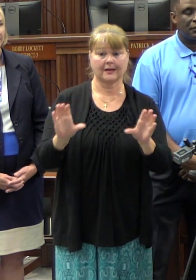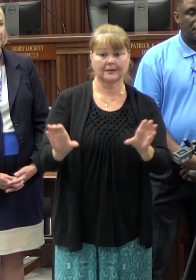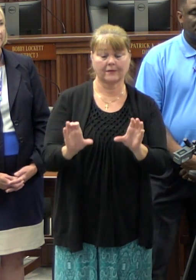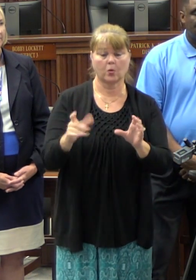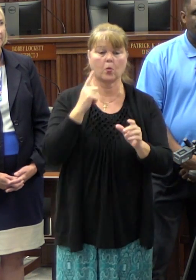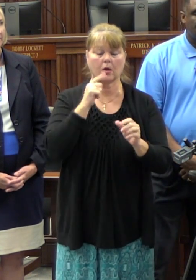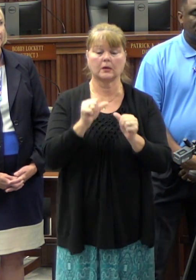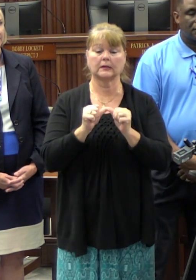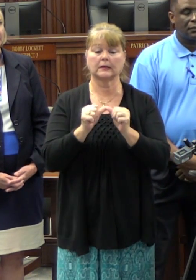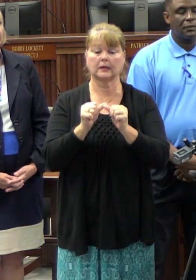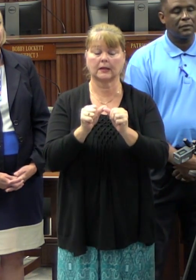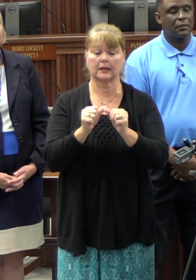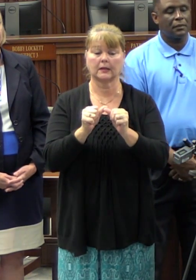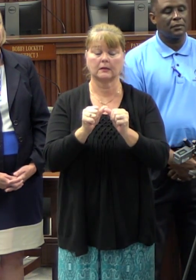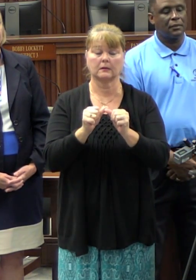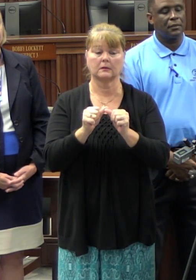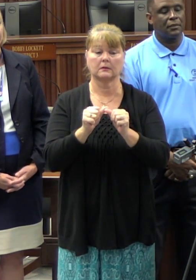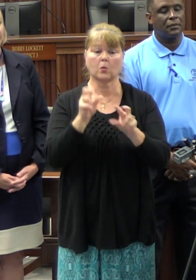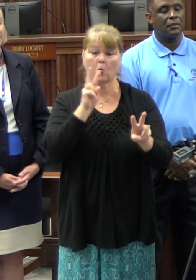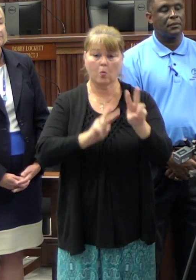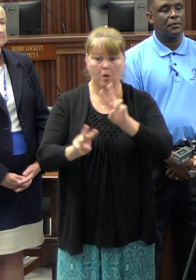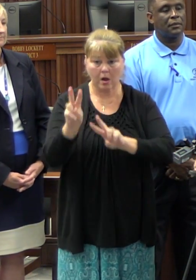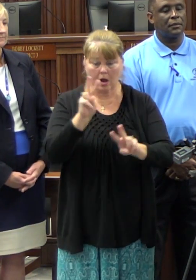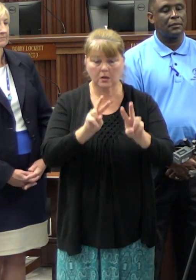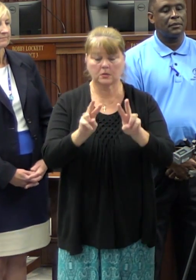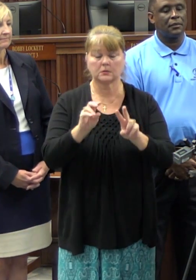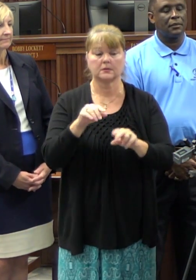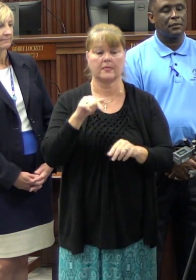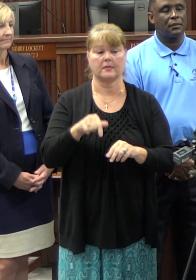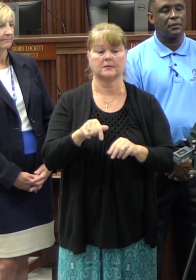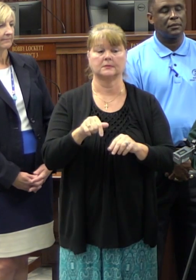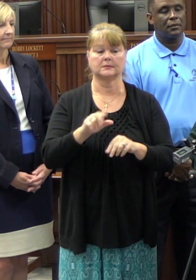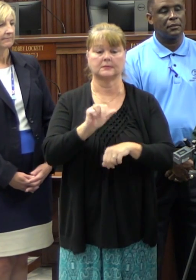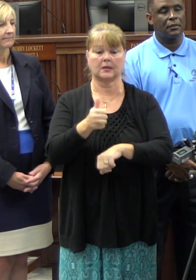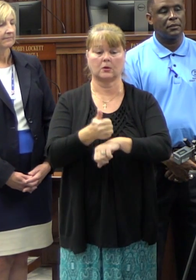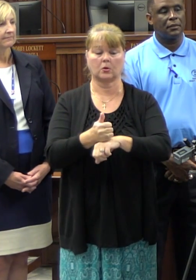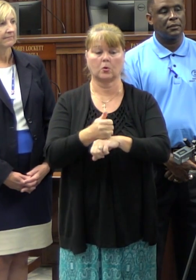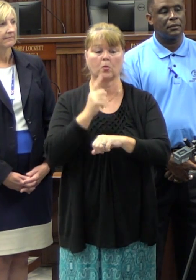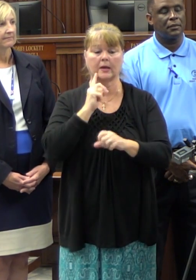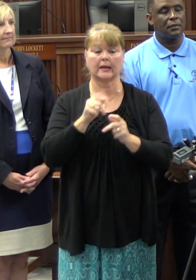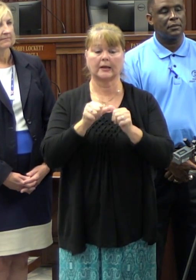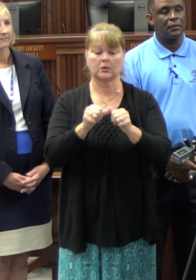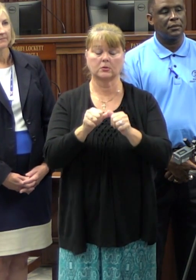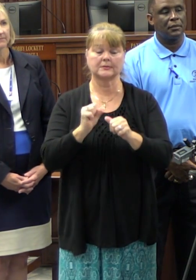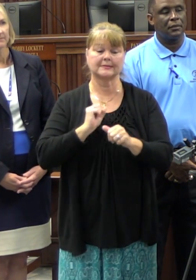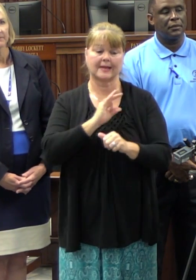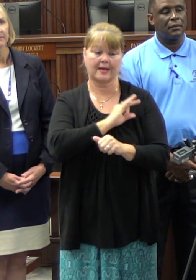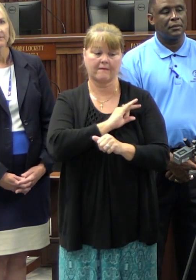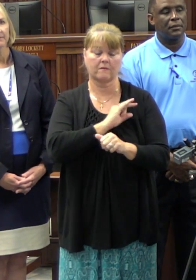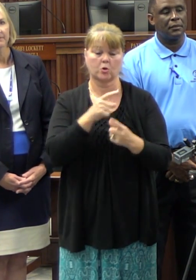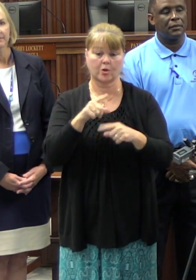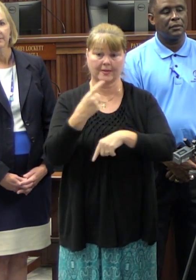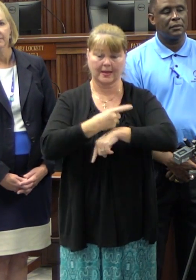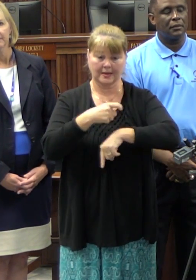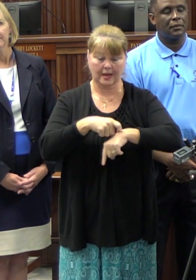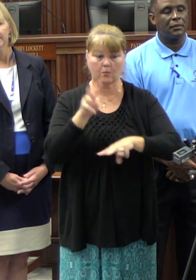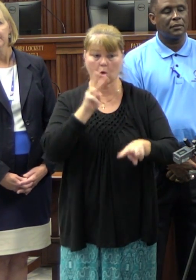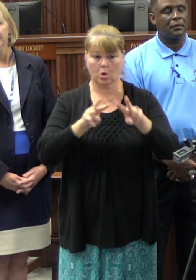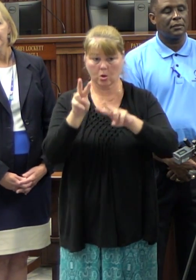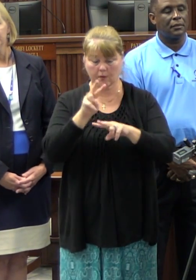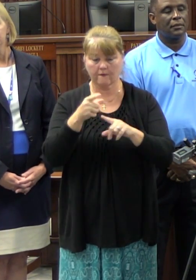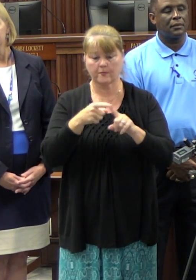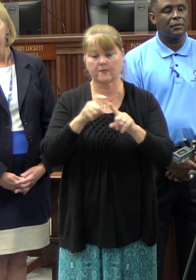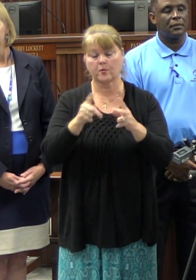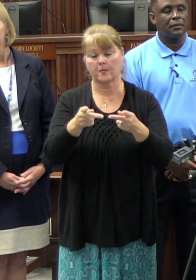will remain activated in the Emergency Operations Center. We'll continue to staff that during the daylight hours. We'll monitor the storm from